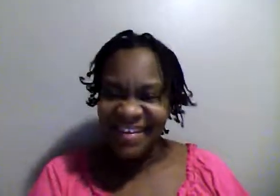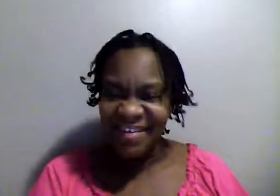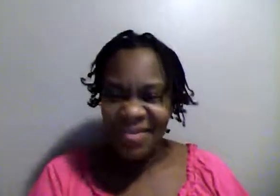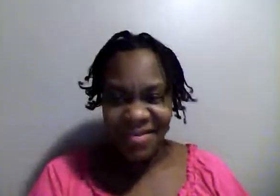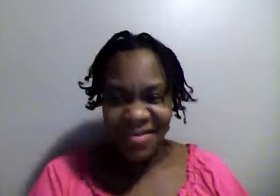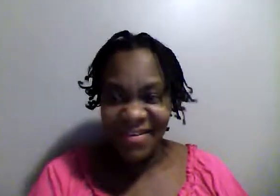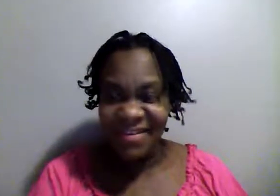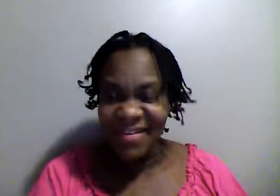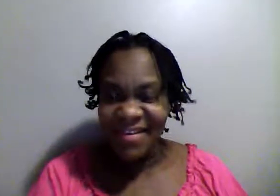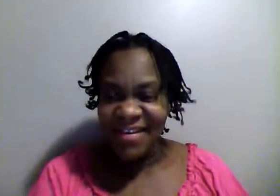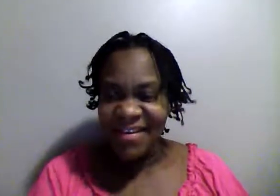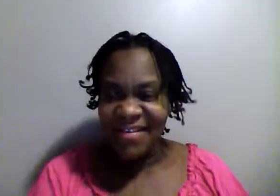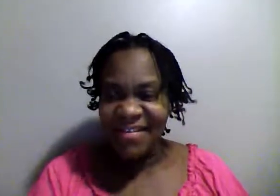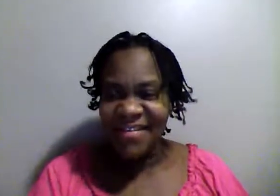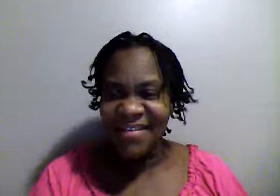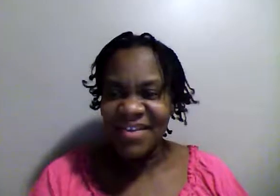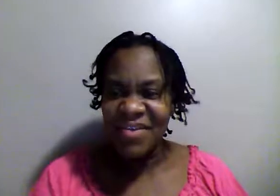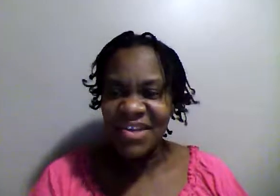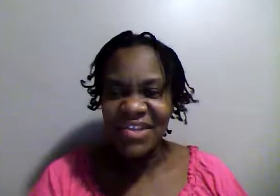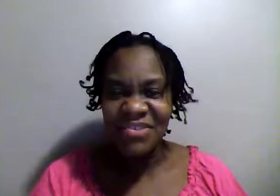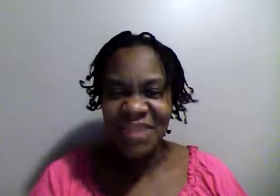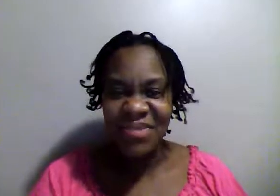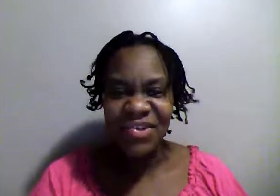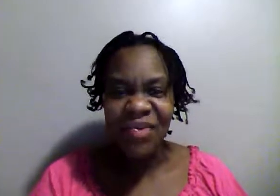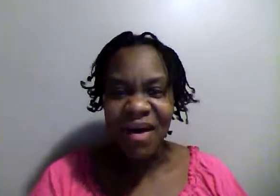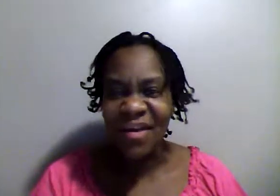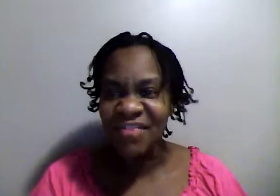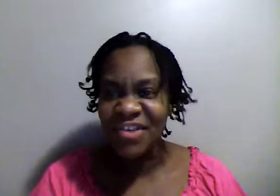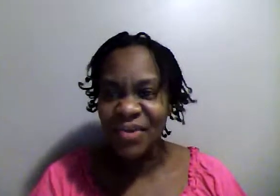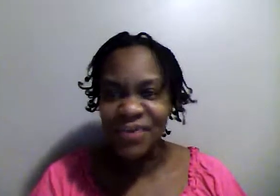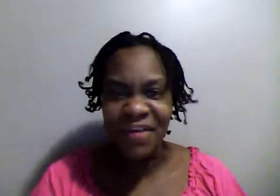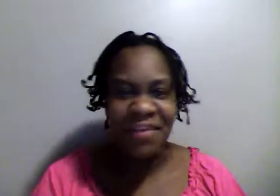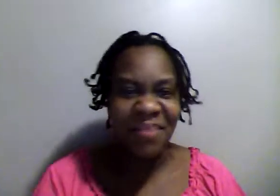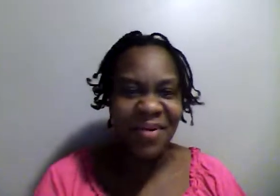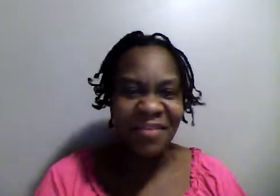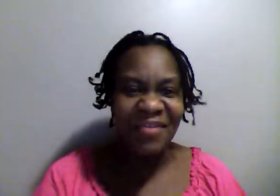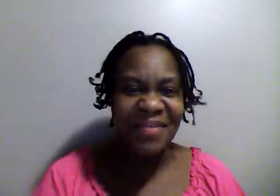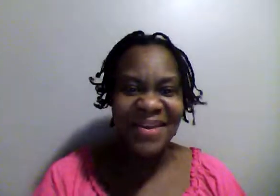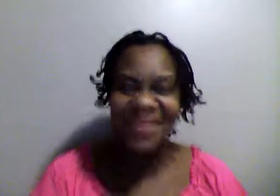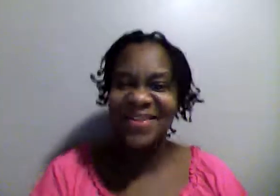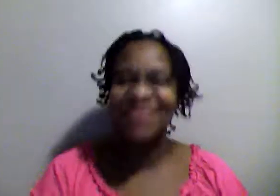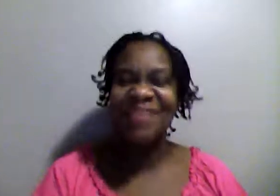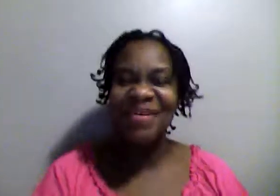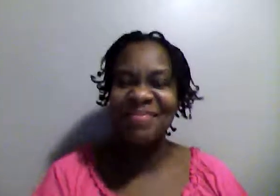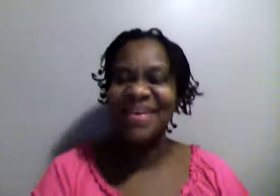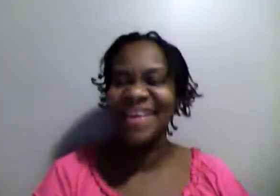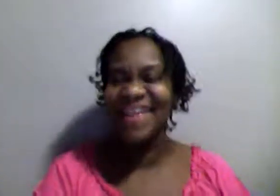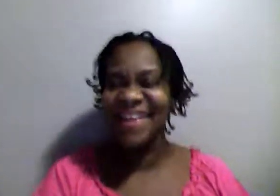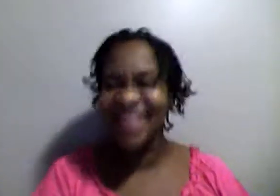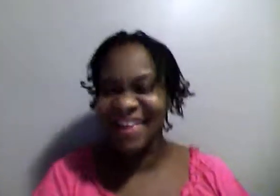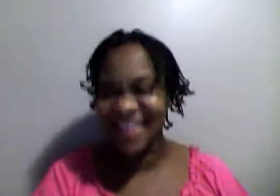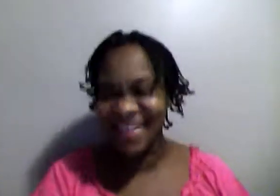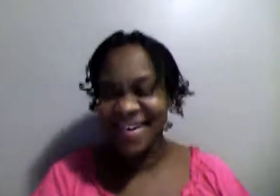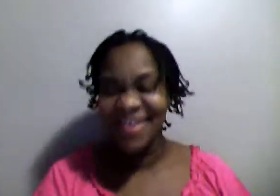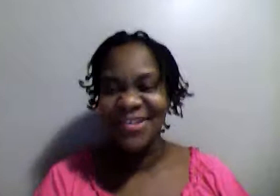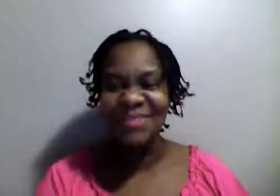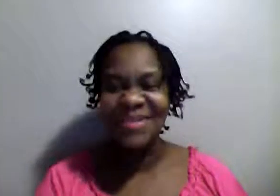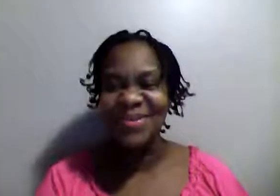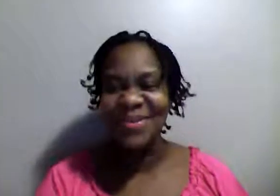Oh, I don't think she'd be able to walk if she used 40 pounds of tomatoes for a meal. She'd be so